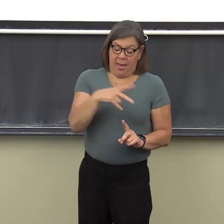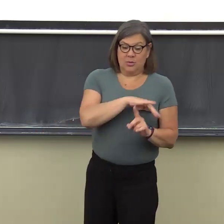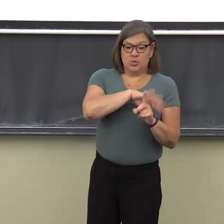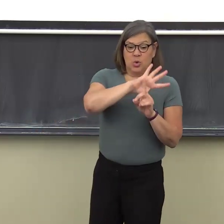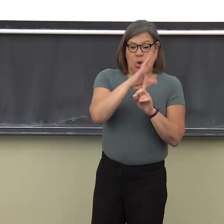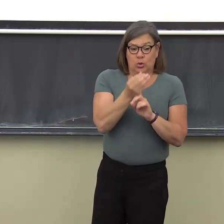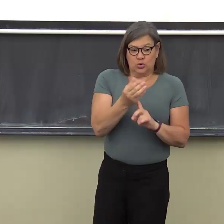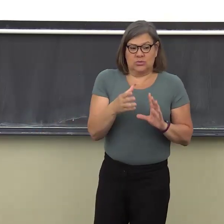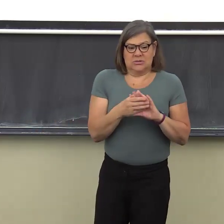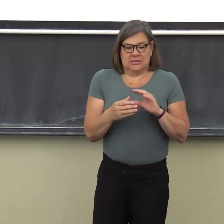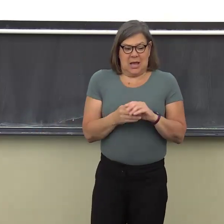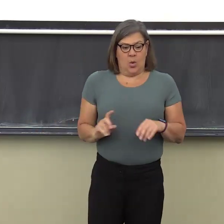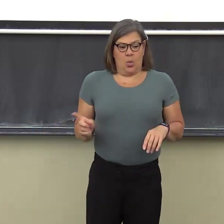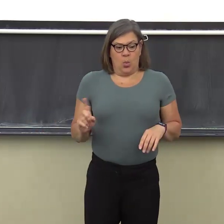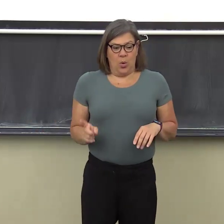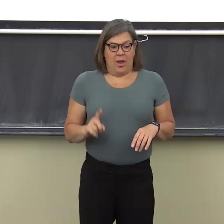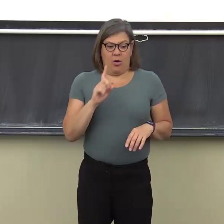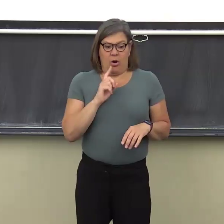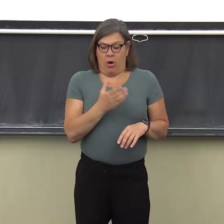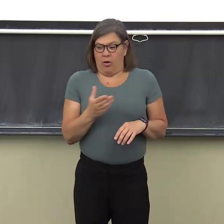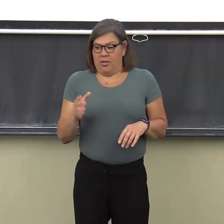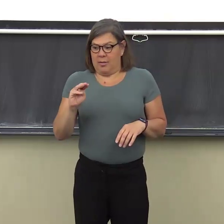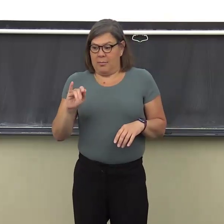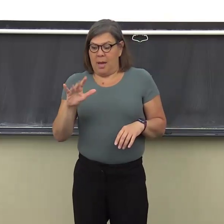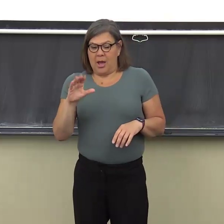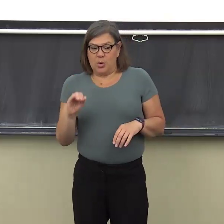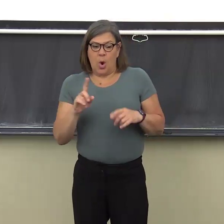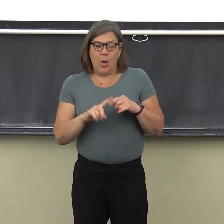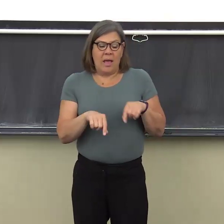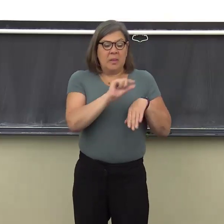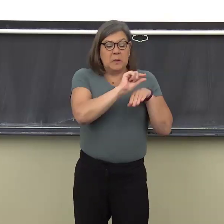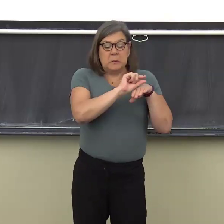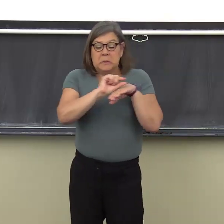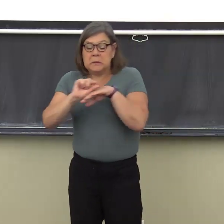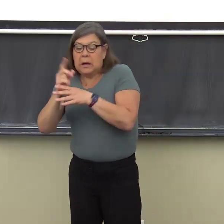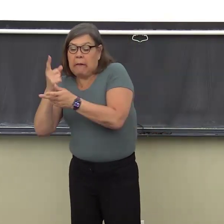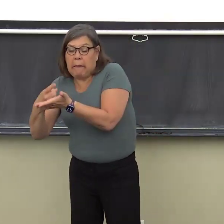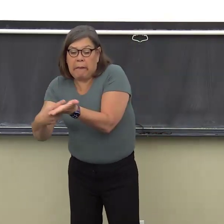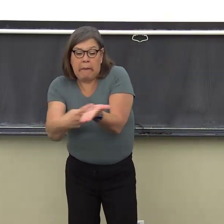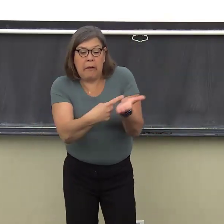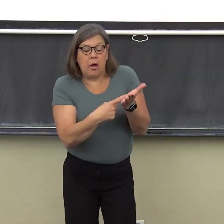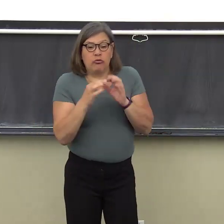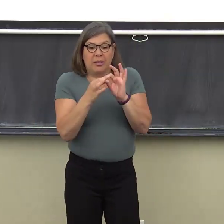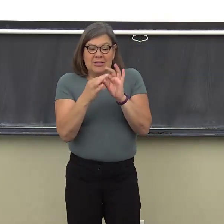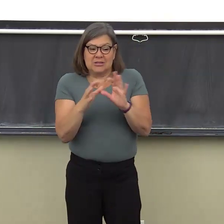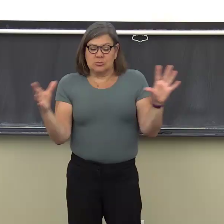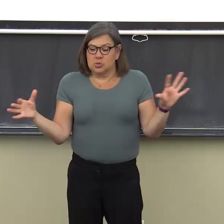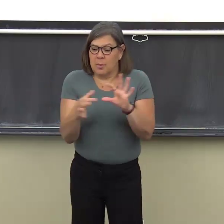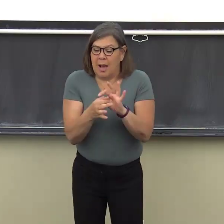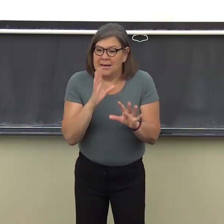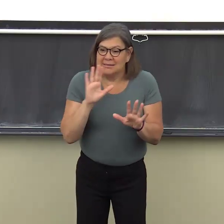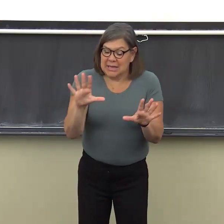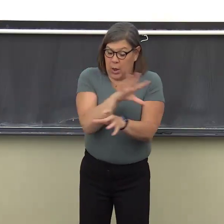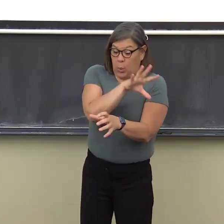which is to say, where are the points at the micro and the minutia of relationships where we need to bond together and say, both